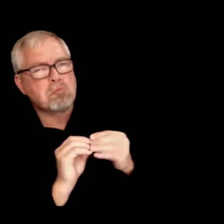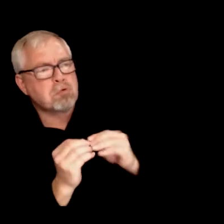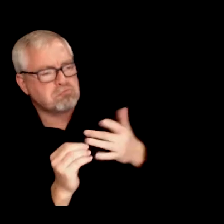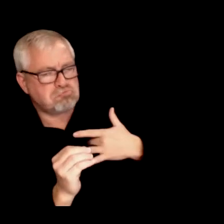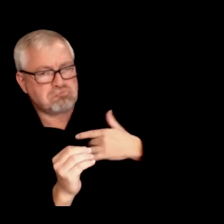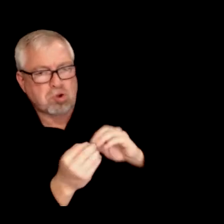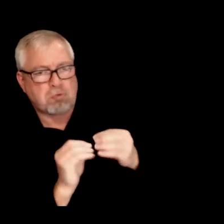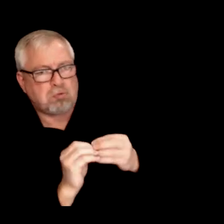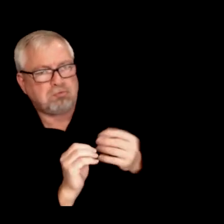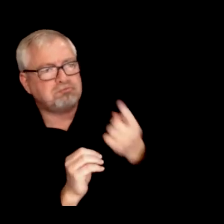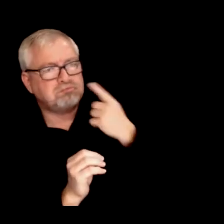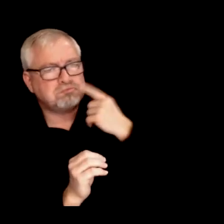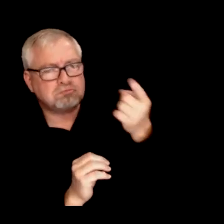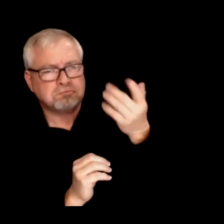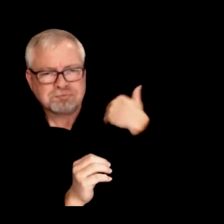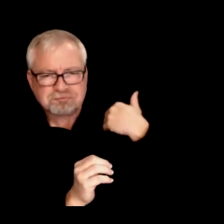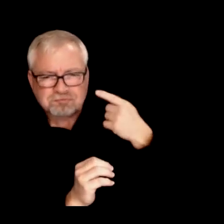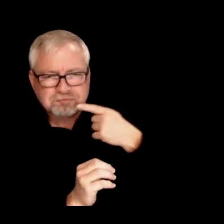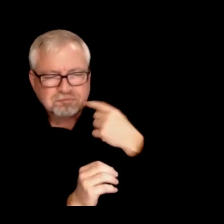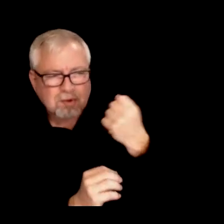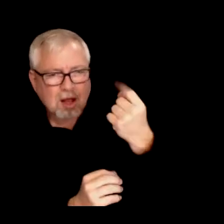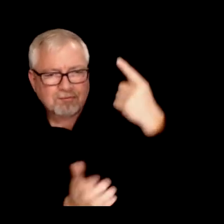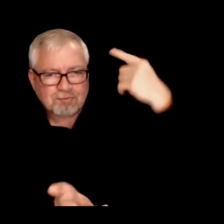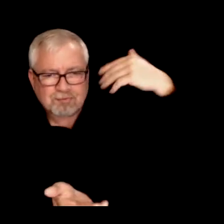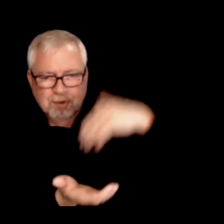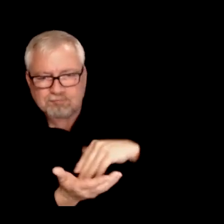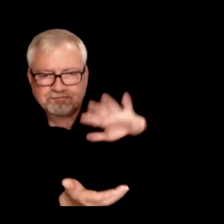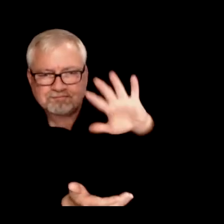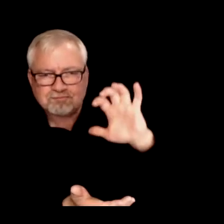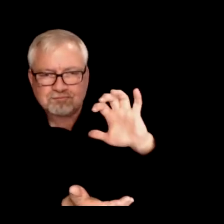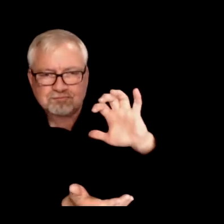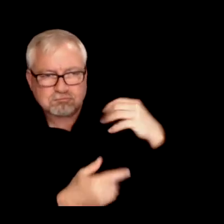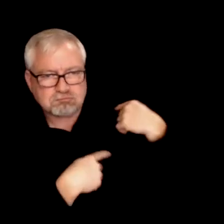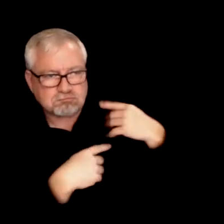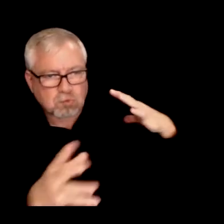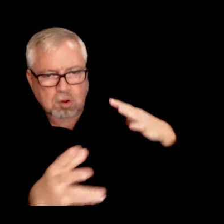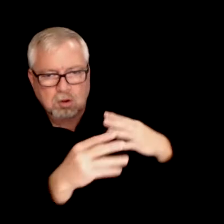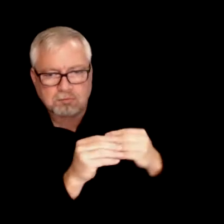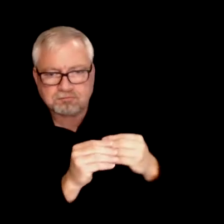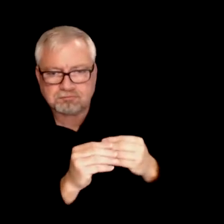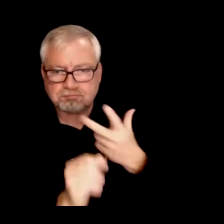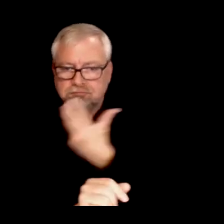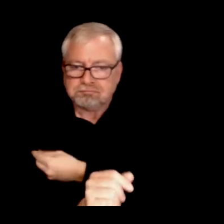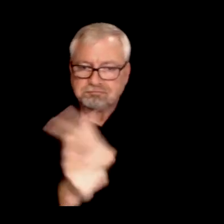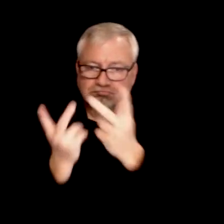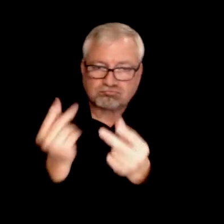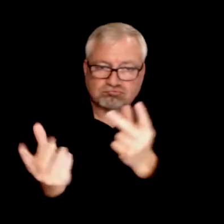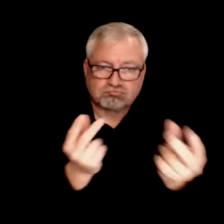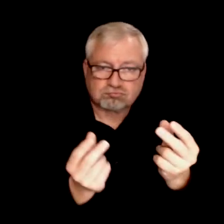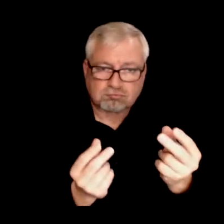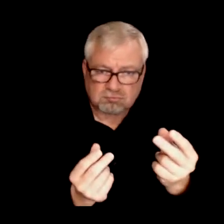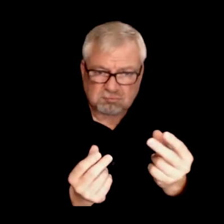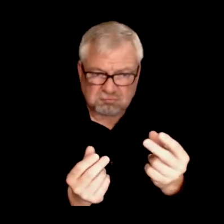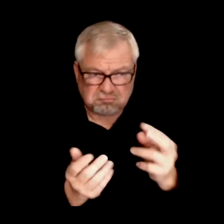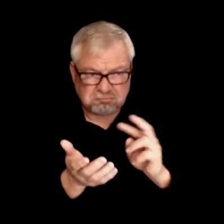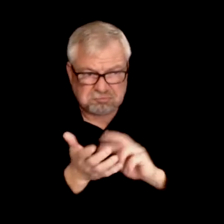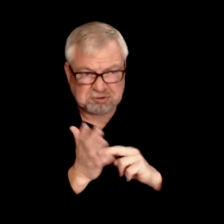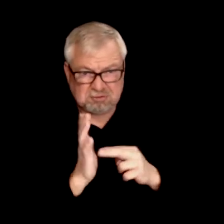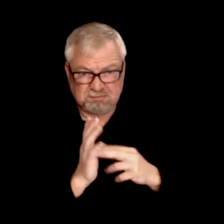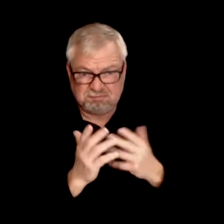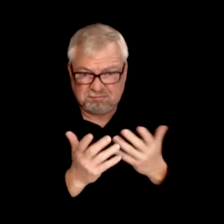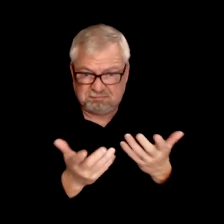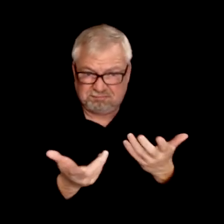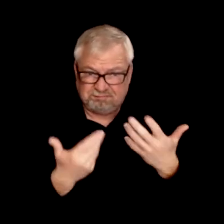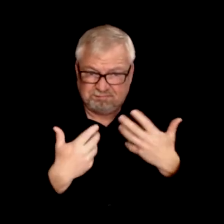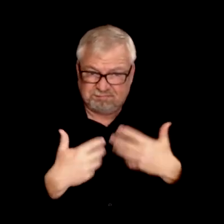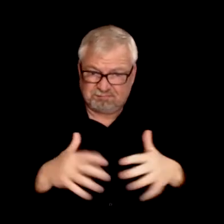think 11,500 vaccinated so far. Are those all healthcare workers, or some